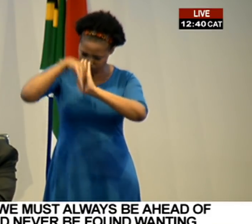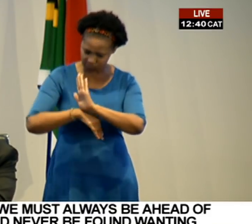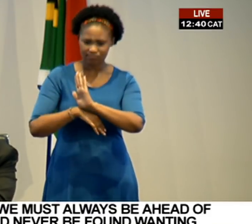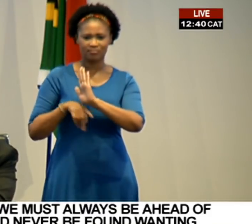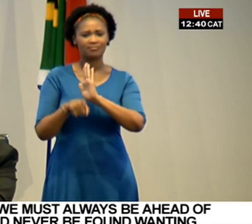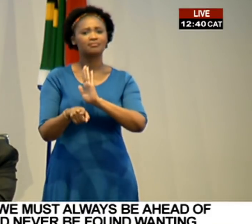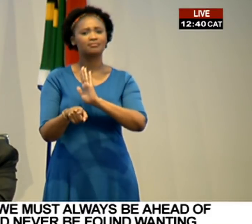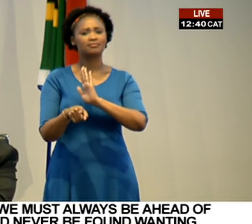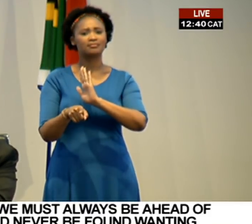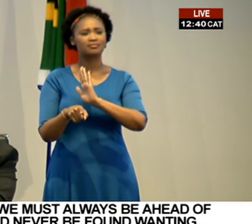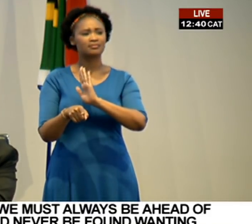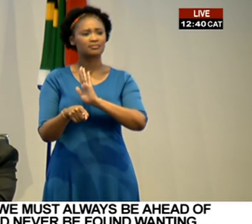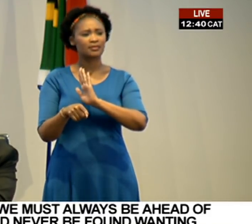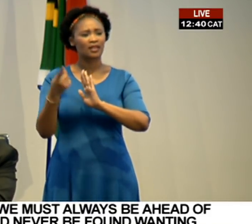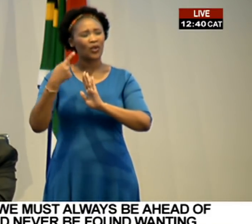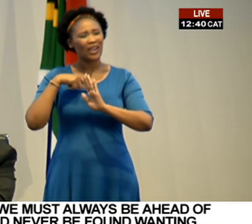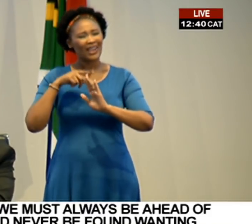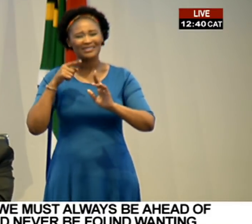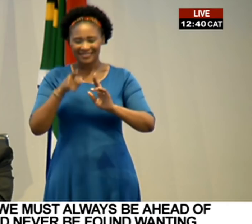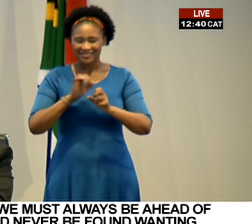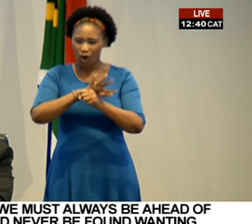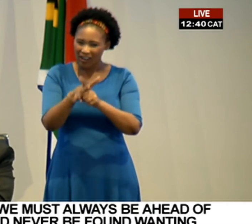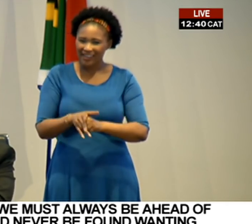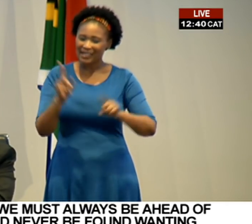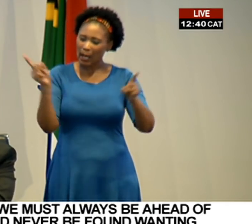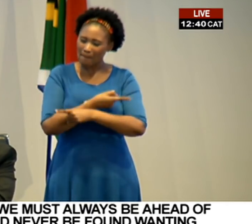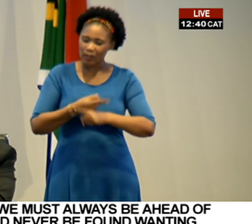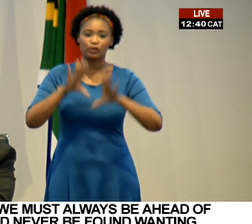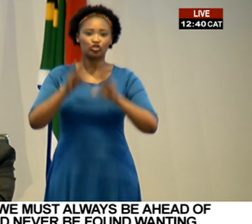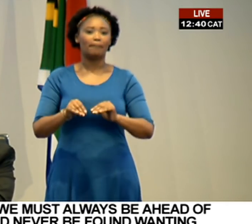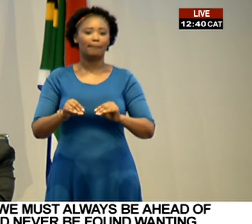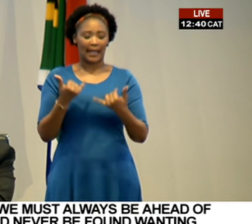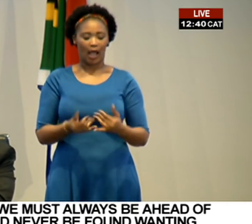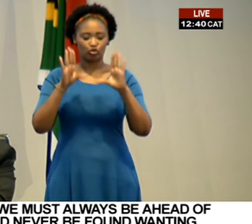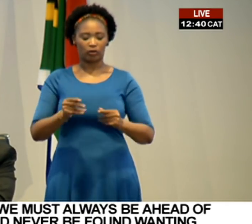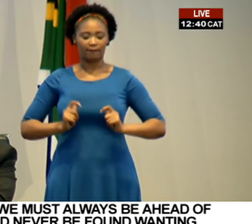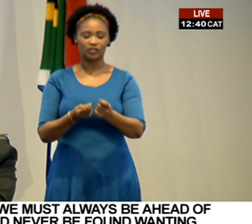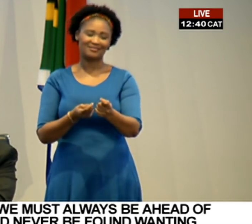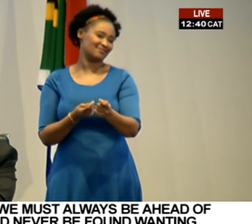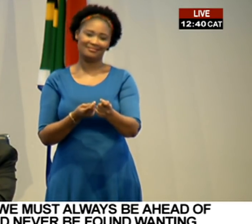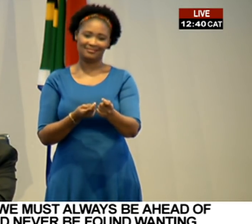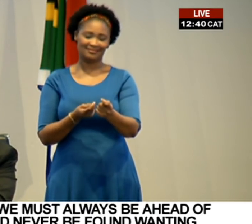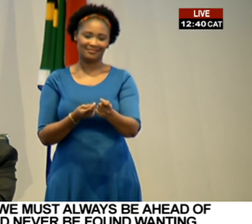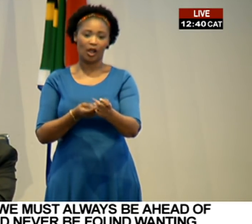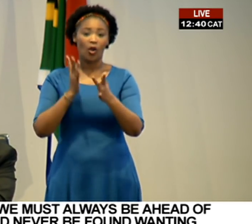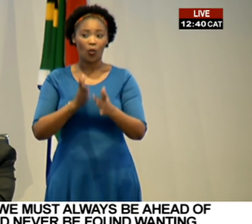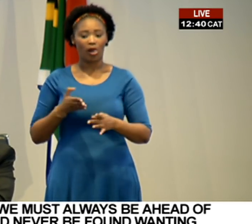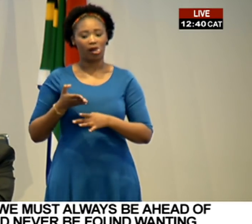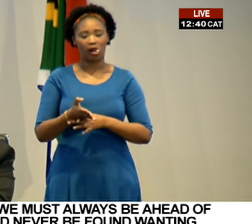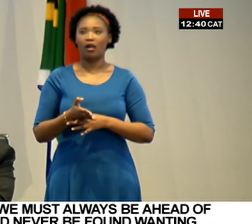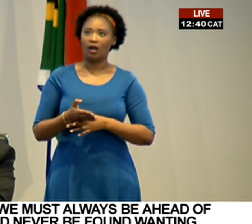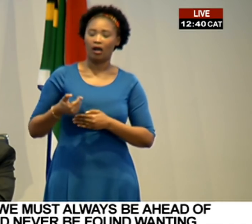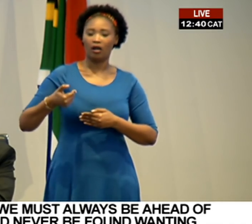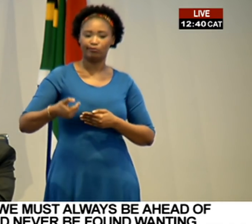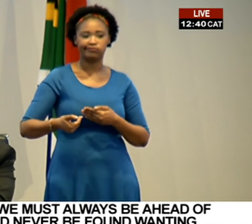eliminate this pandemic at one go. It is going to be and stay with us for quite a